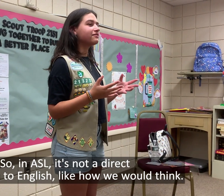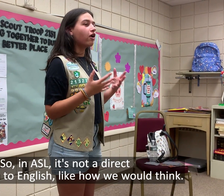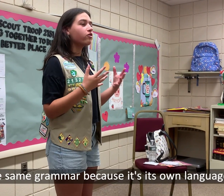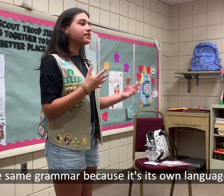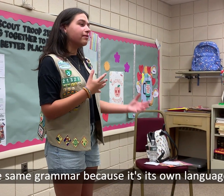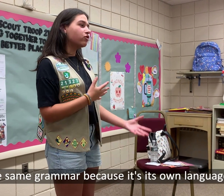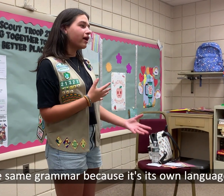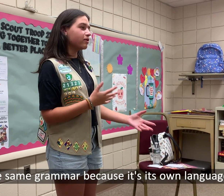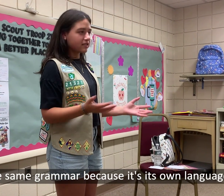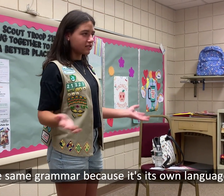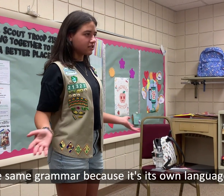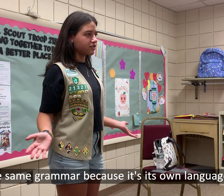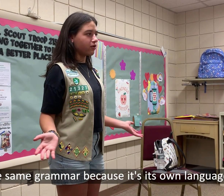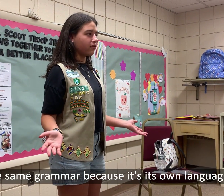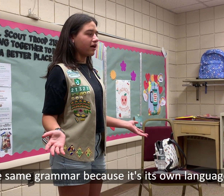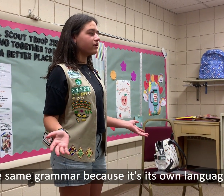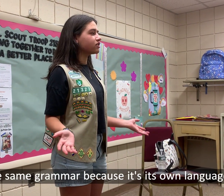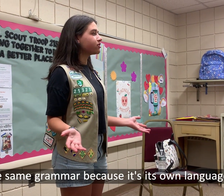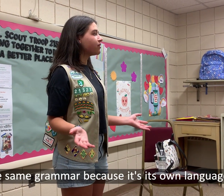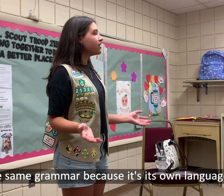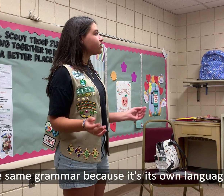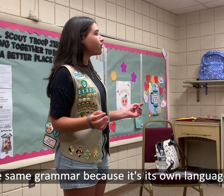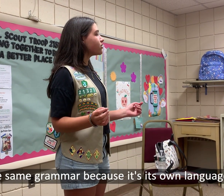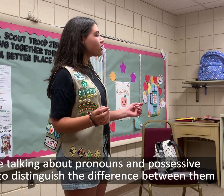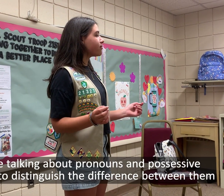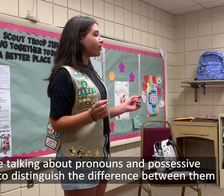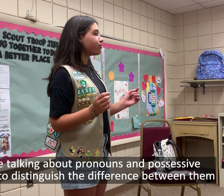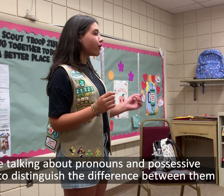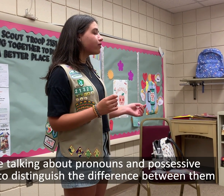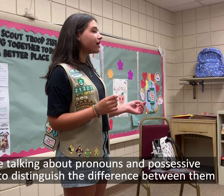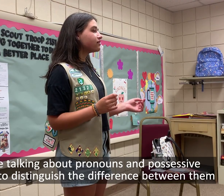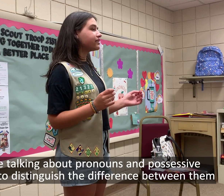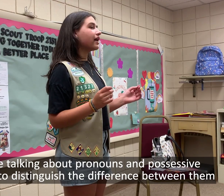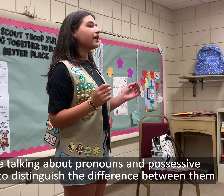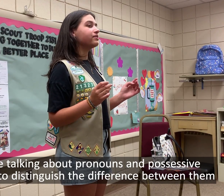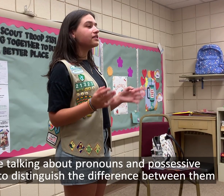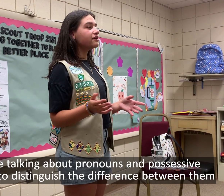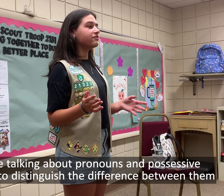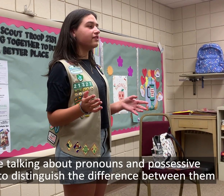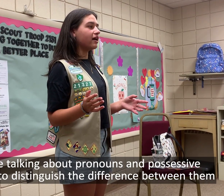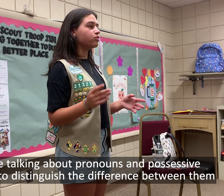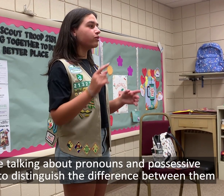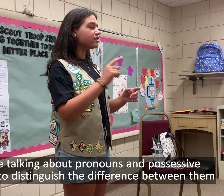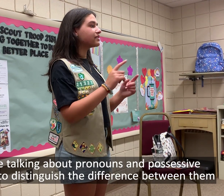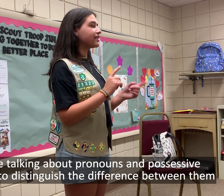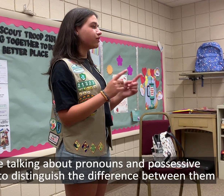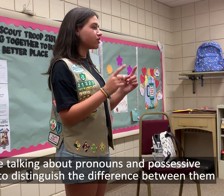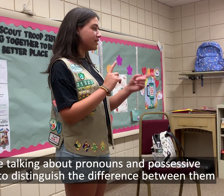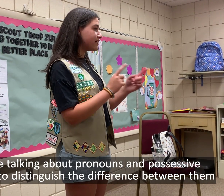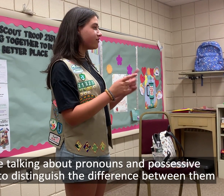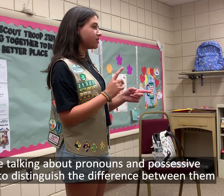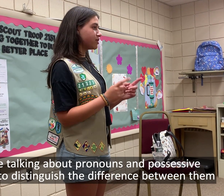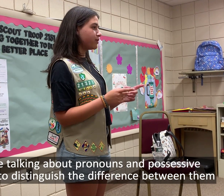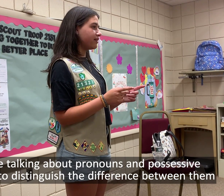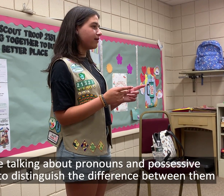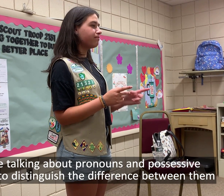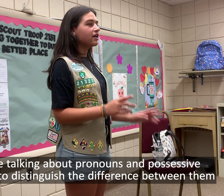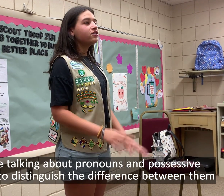follow the same grammar because it's its own language. So when we're talking about pronouns and possessive nouns, we want to distinguish the difference between them. So if